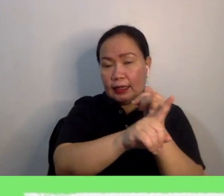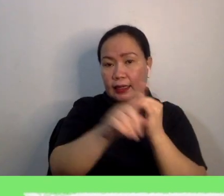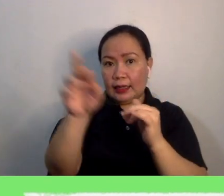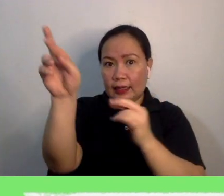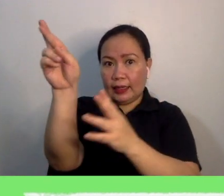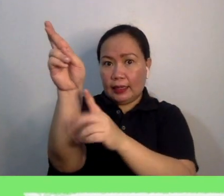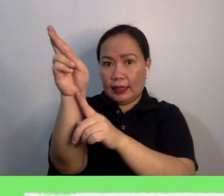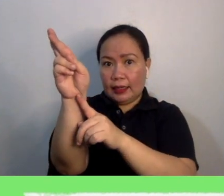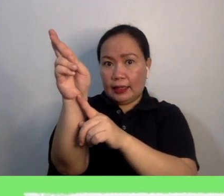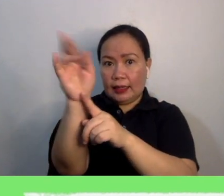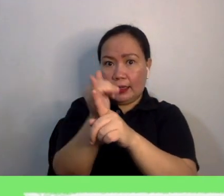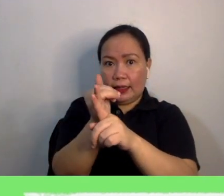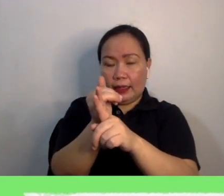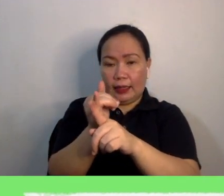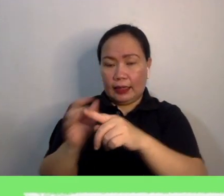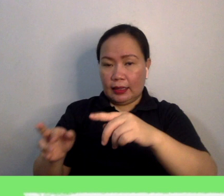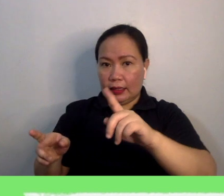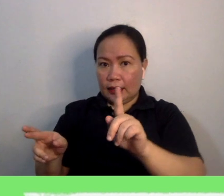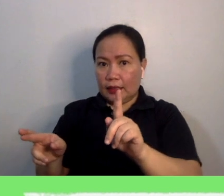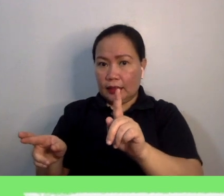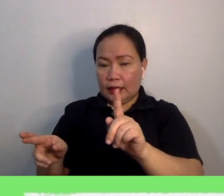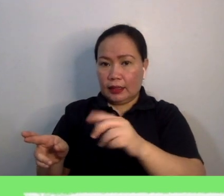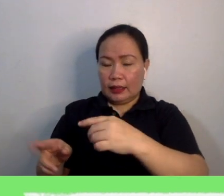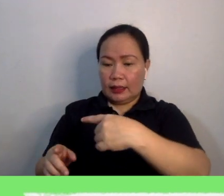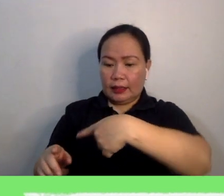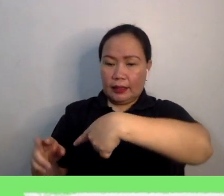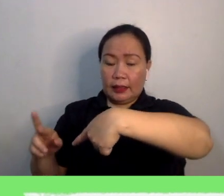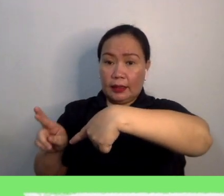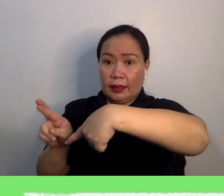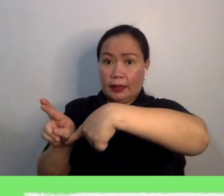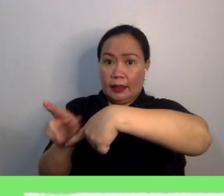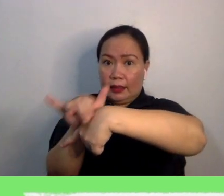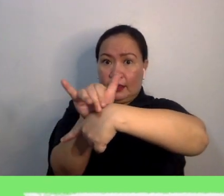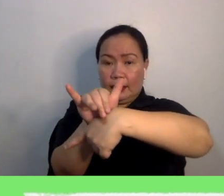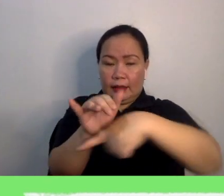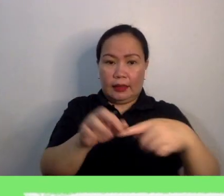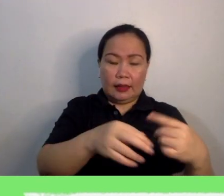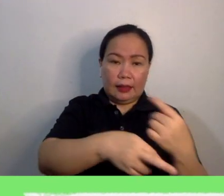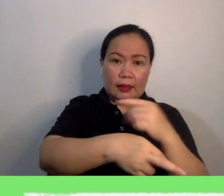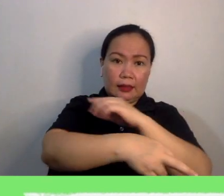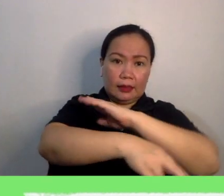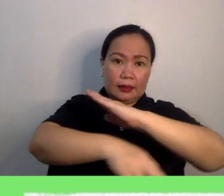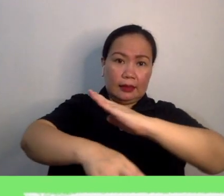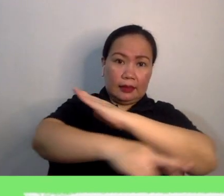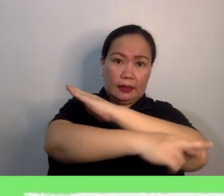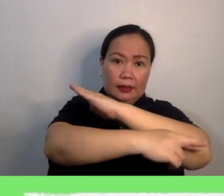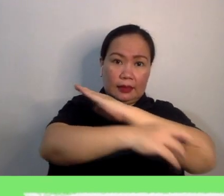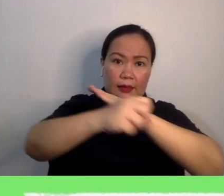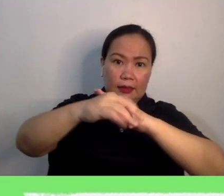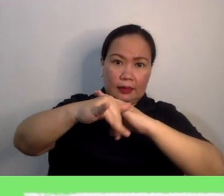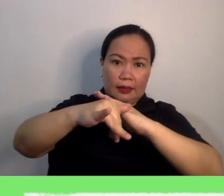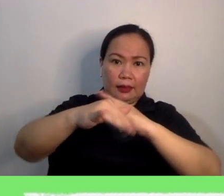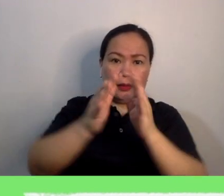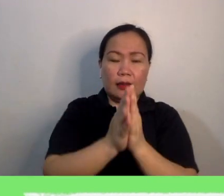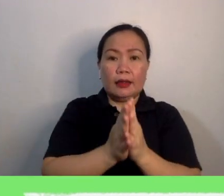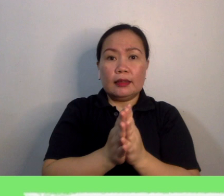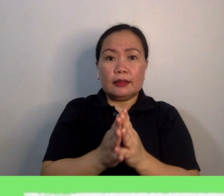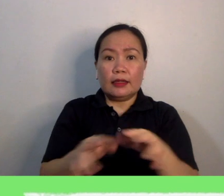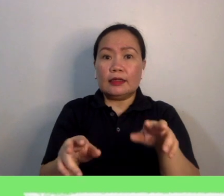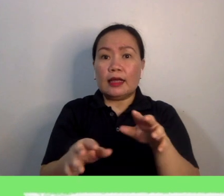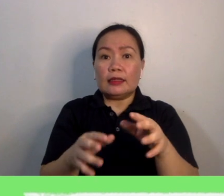yung sinasabi dyan. Yung sides po nila ay opposite rays. Okay, and their angles